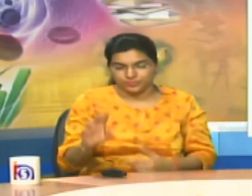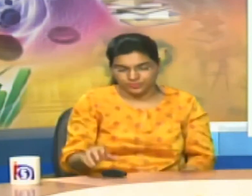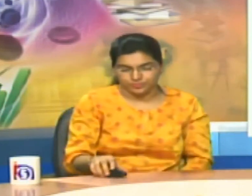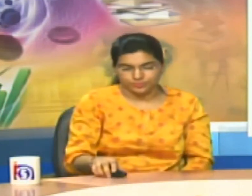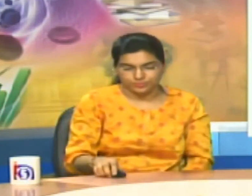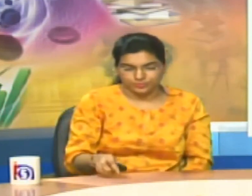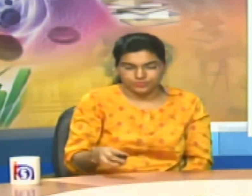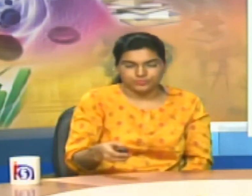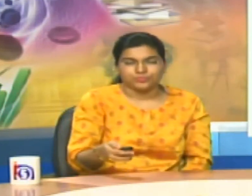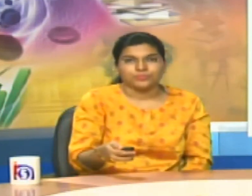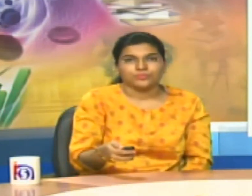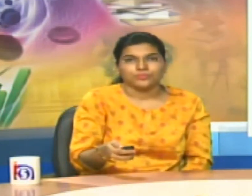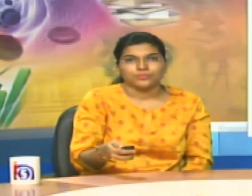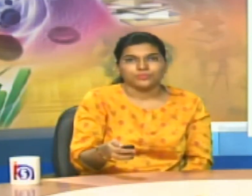it colorful. I will show you.